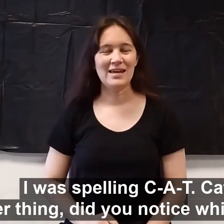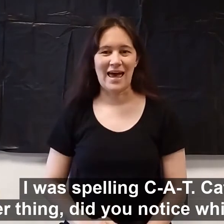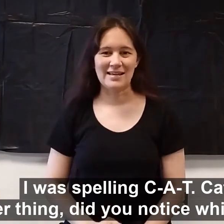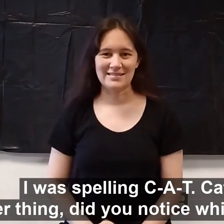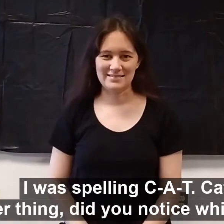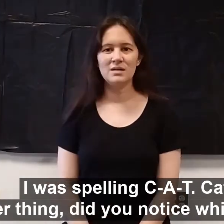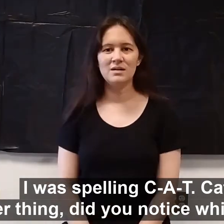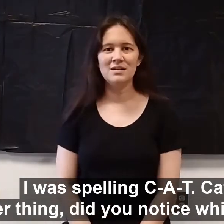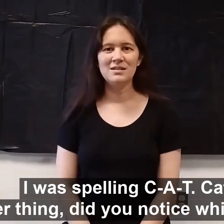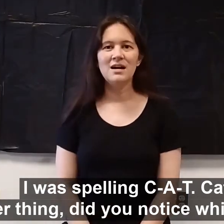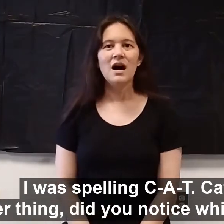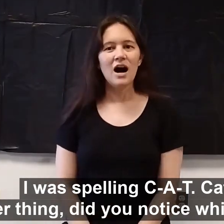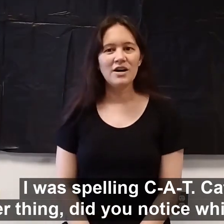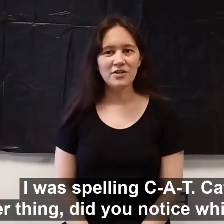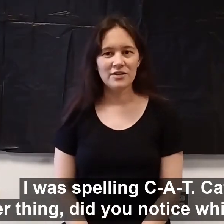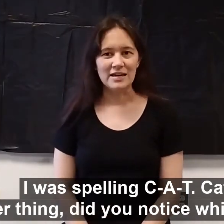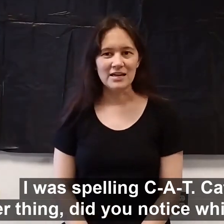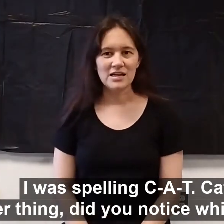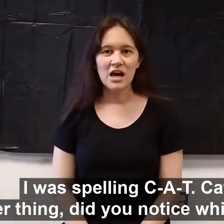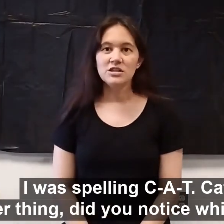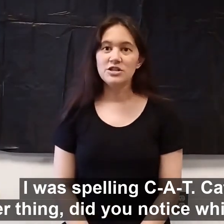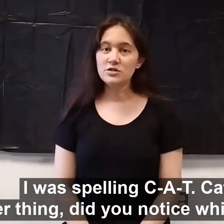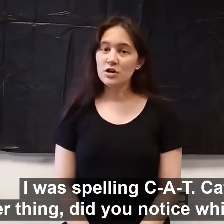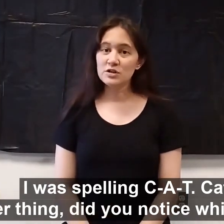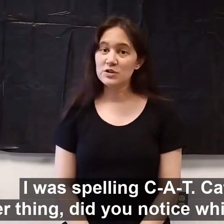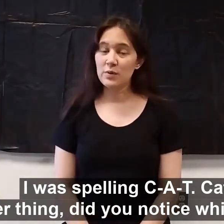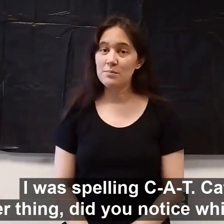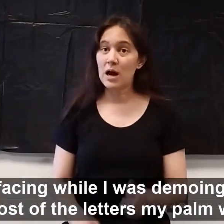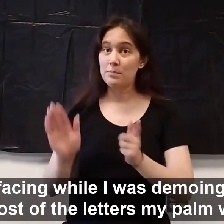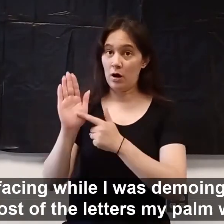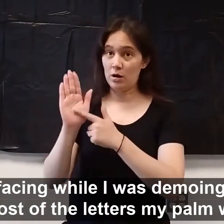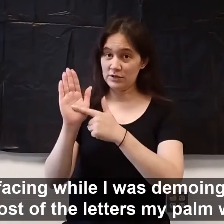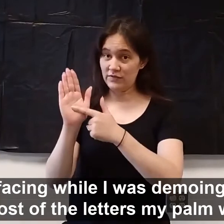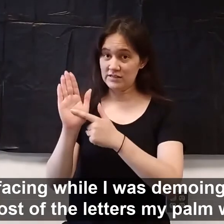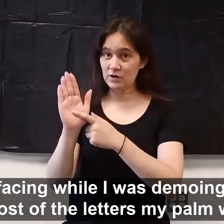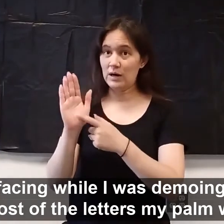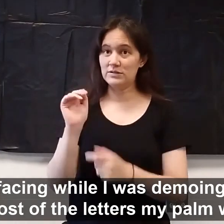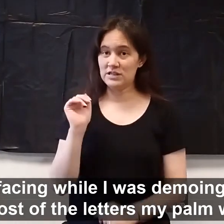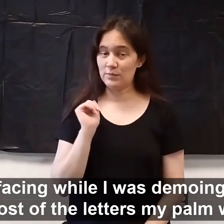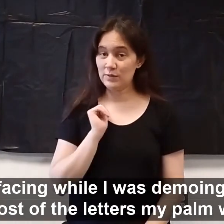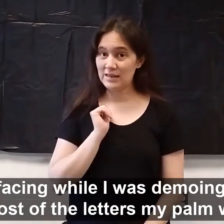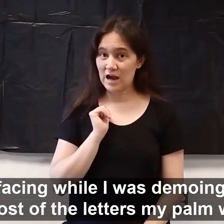cat. Another thing, did you notice which way my palm was facing while I was demoing the